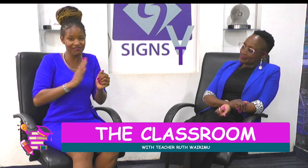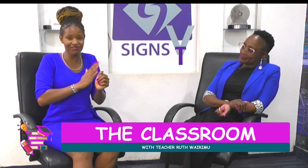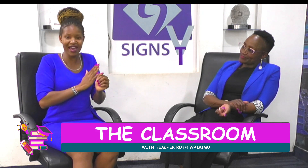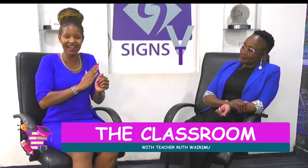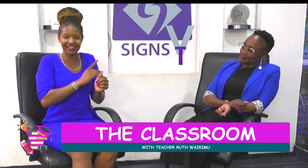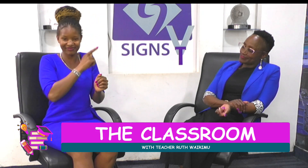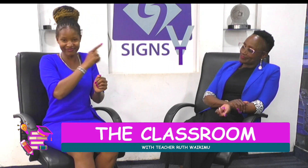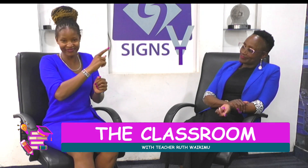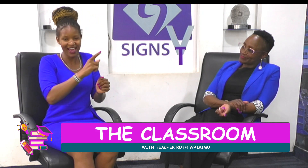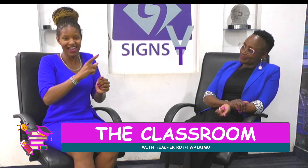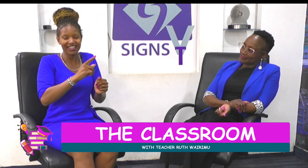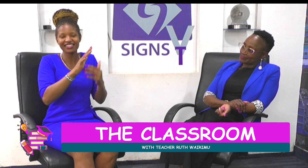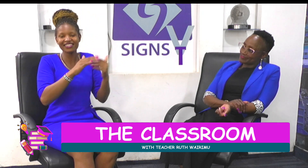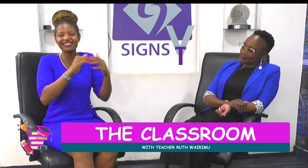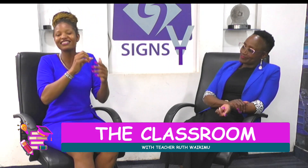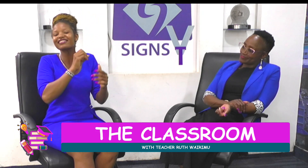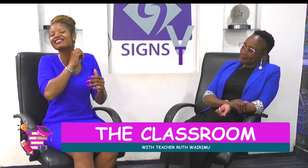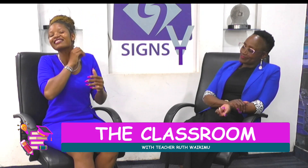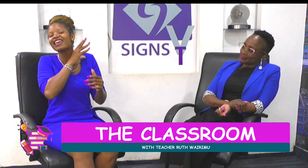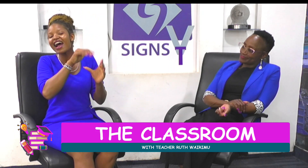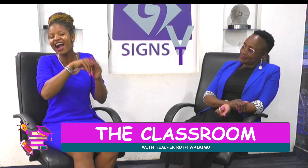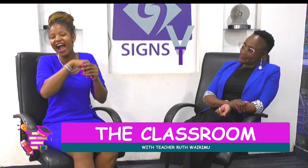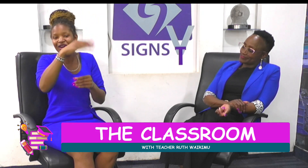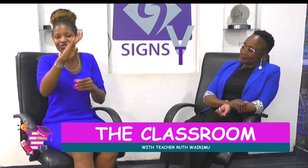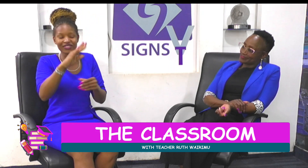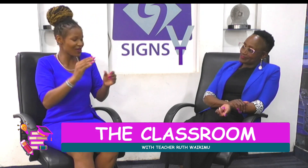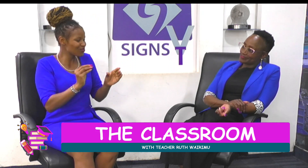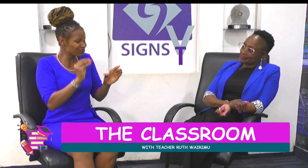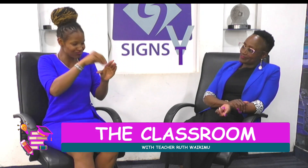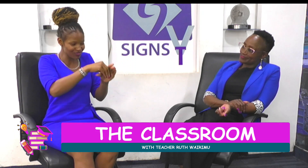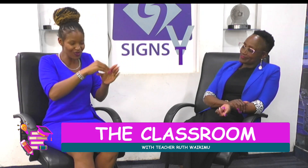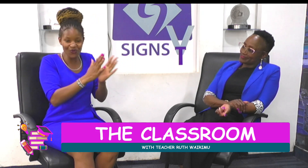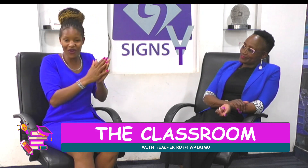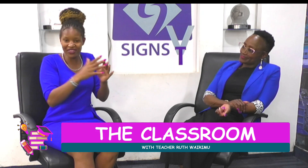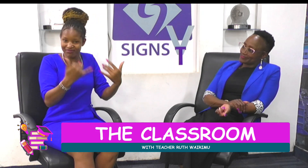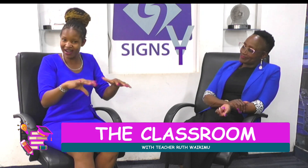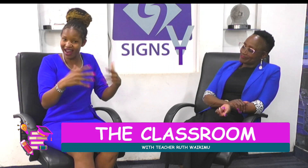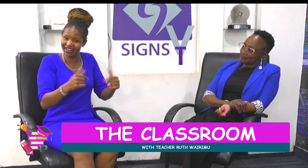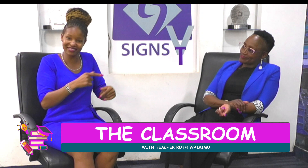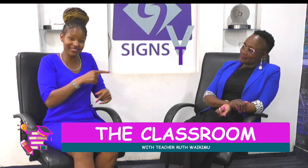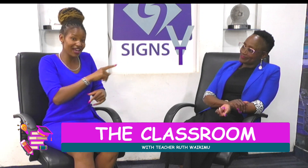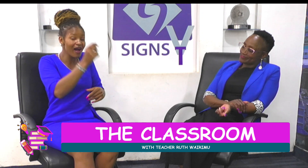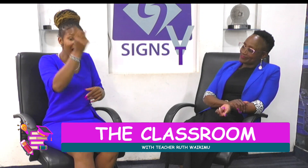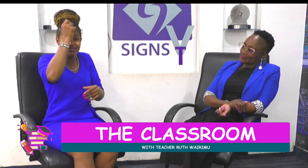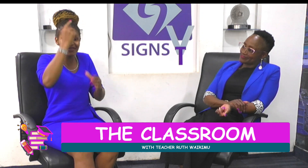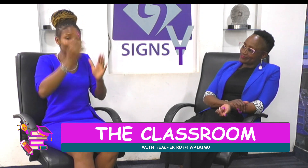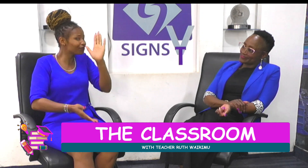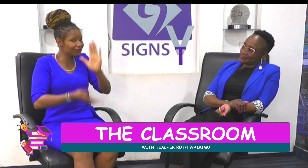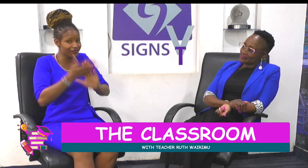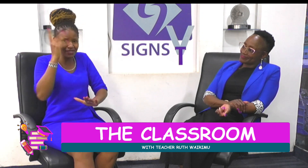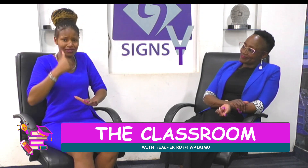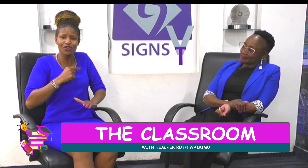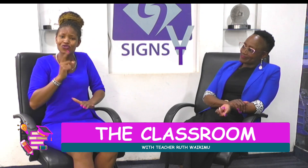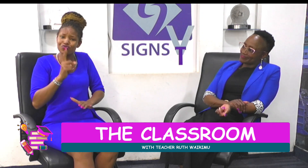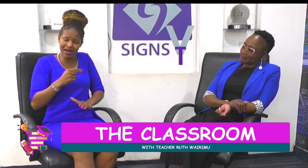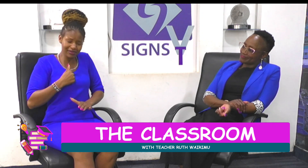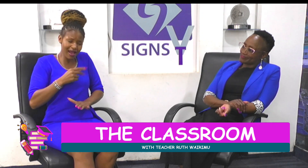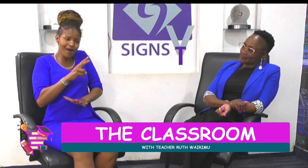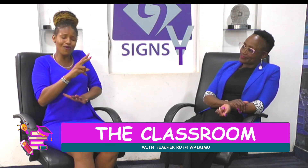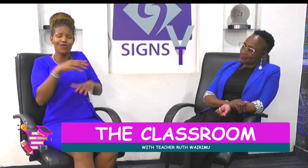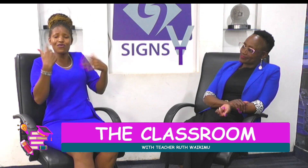So she was also today working with Ben in a different show, and I